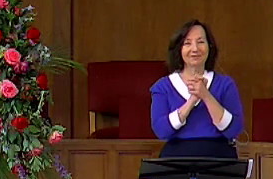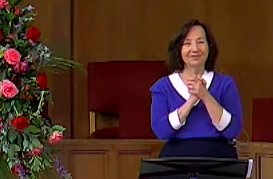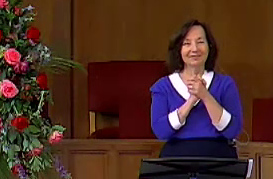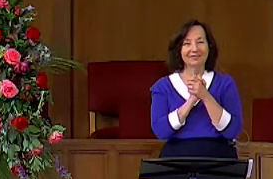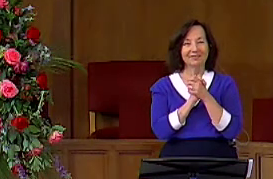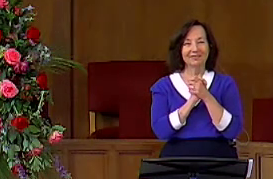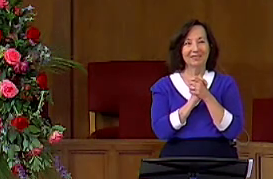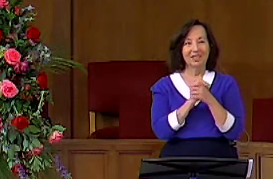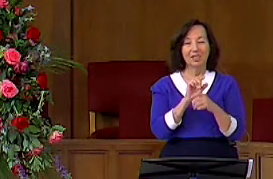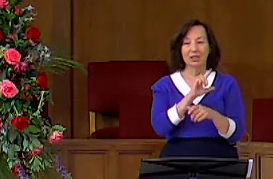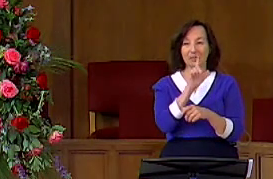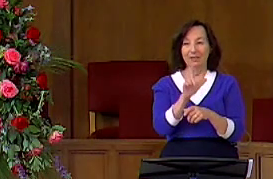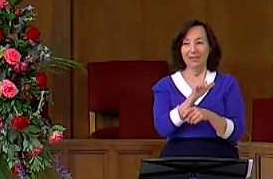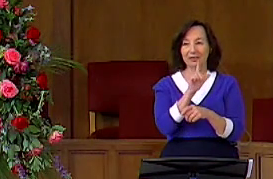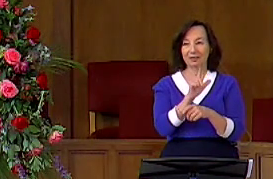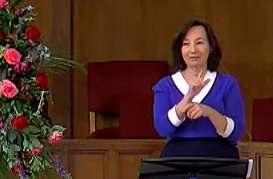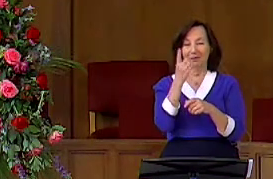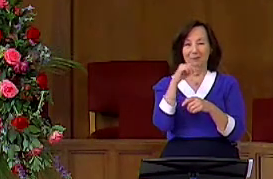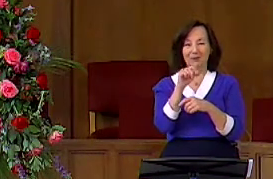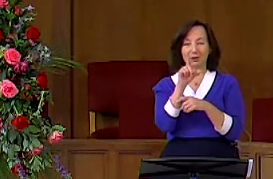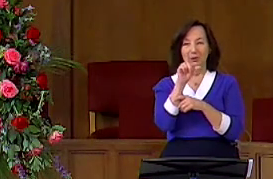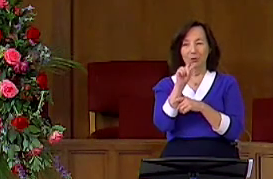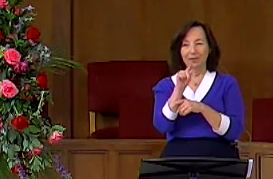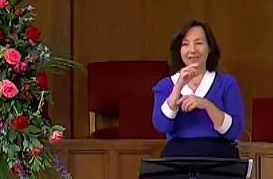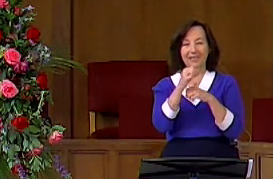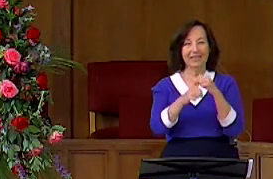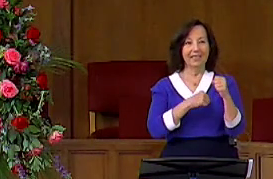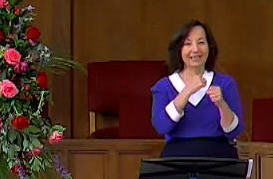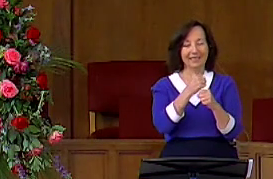has been our librarian for 20 years.